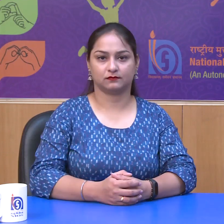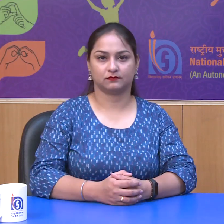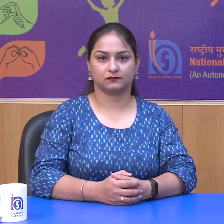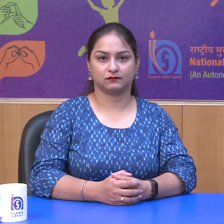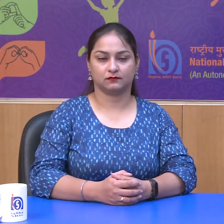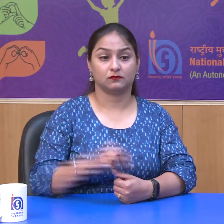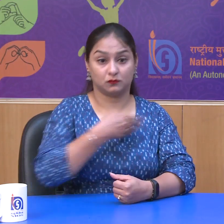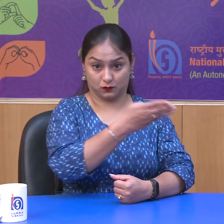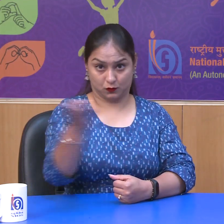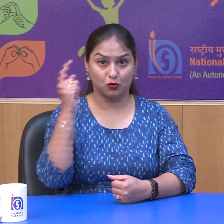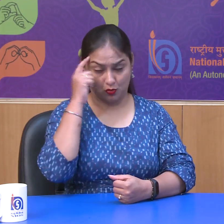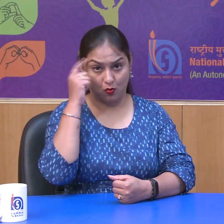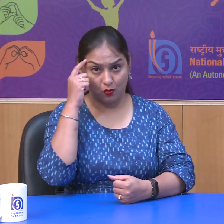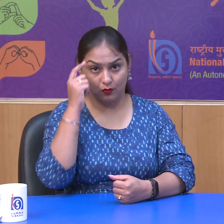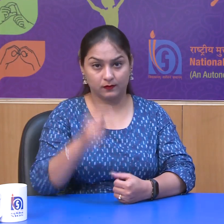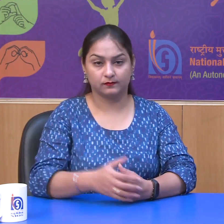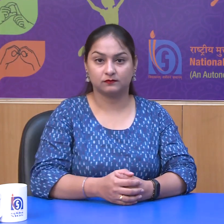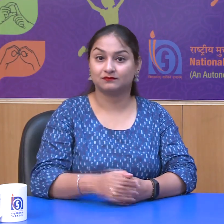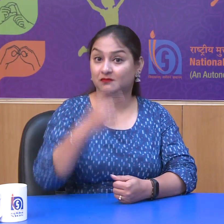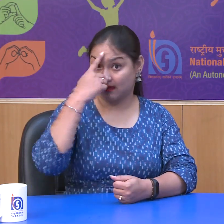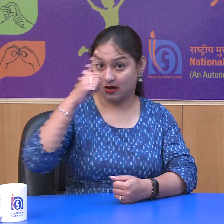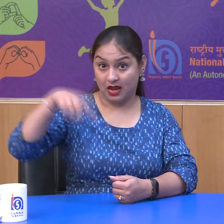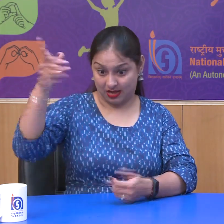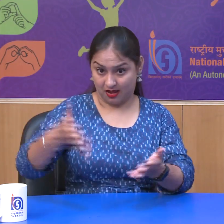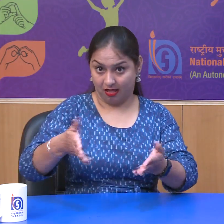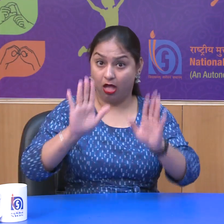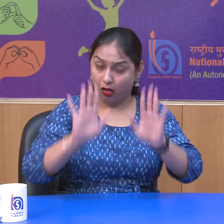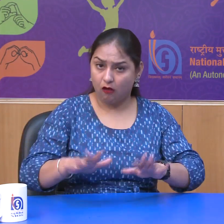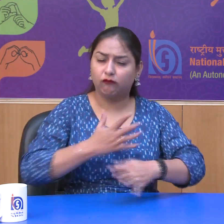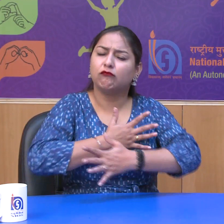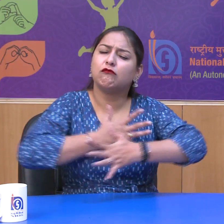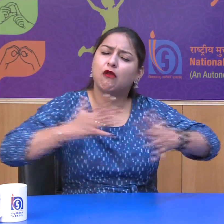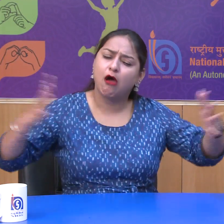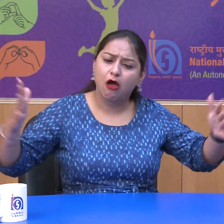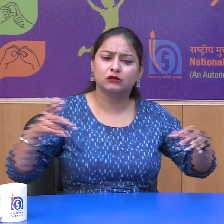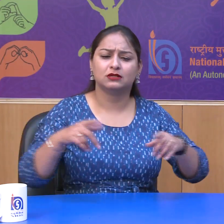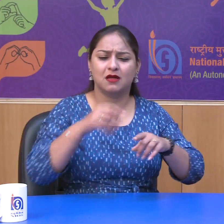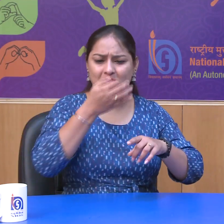Do you know, India has one of the largest plain areas in the world